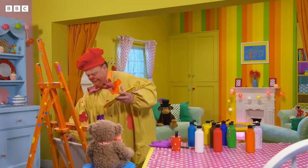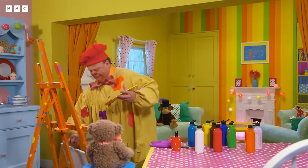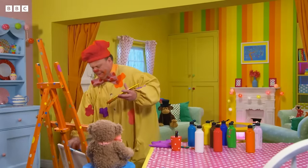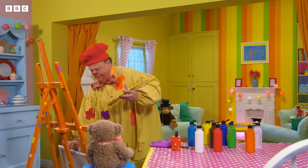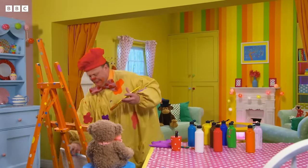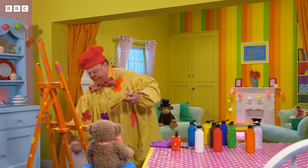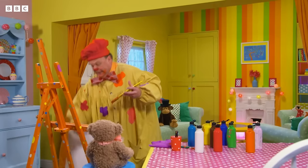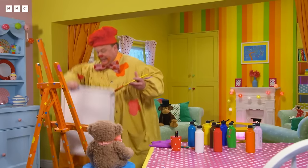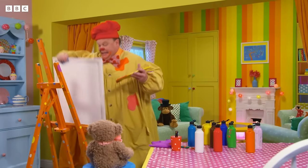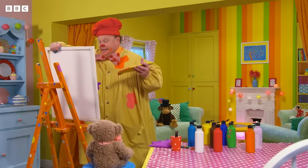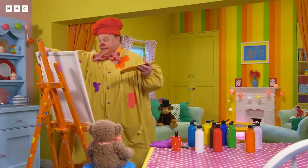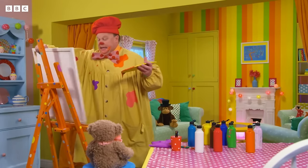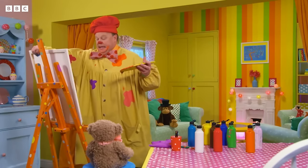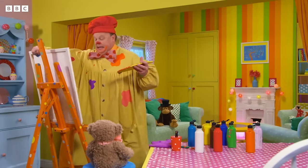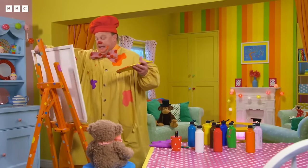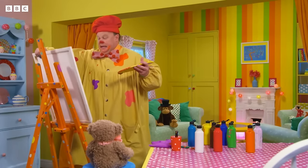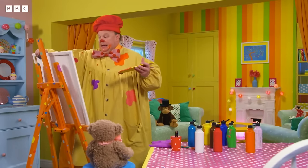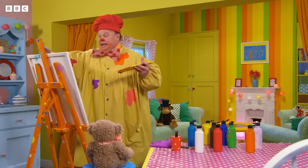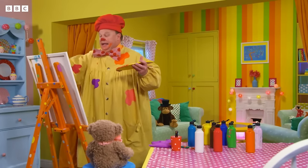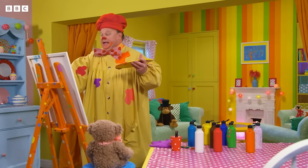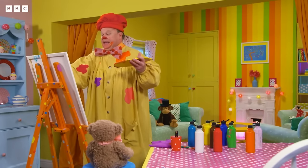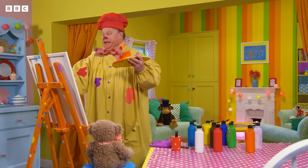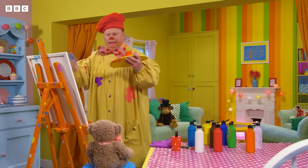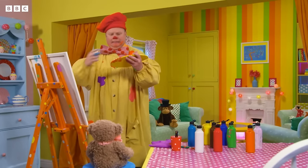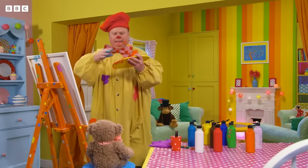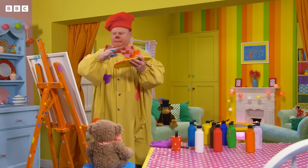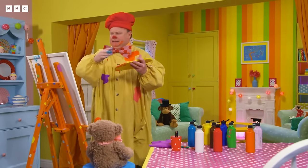Oh no, Artie's Tumbly.